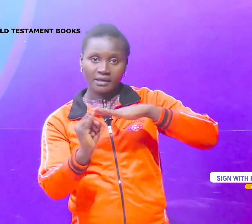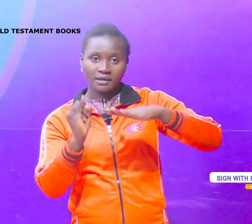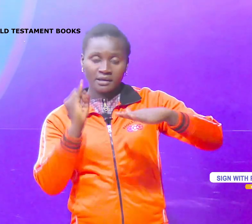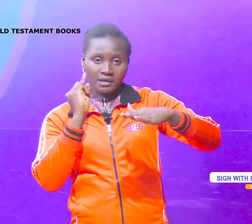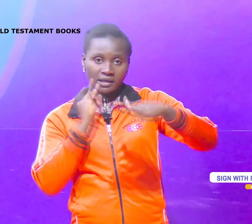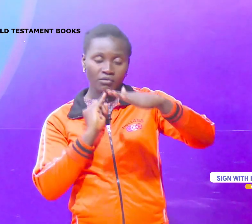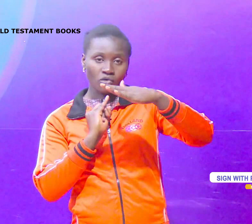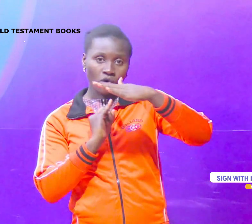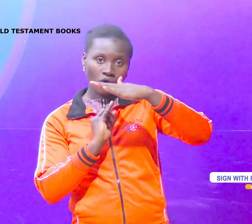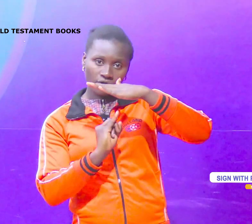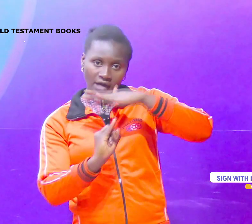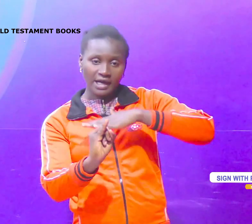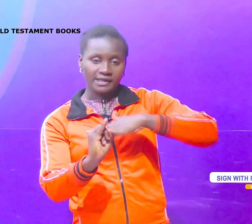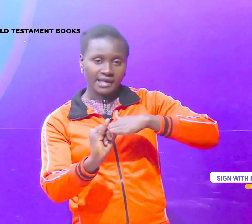the book of Isaiah.